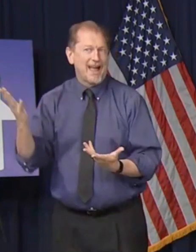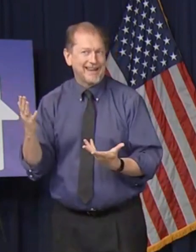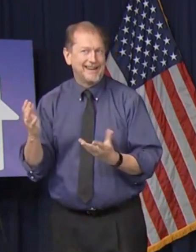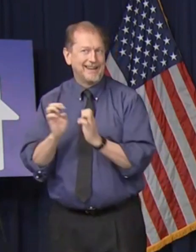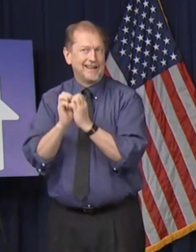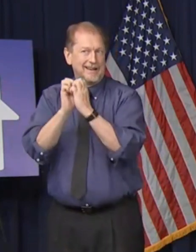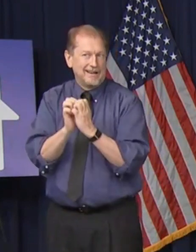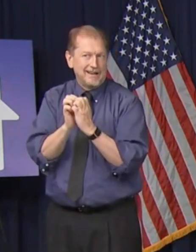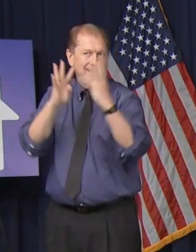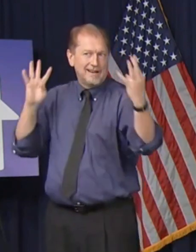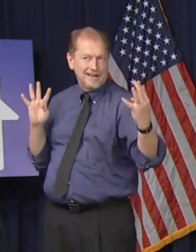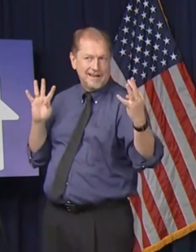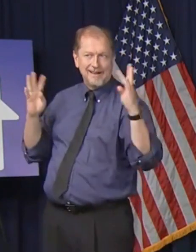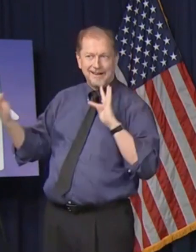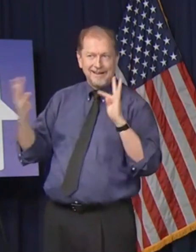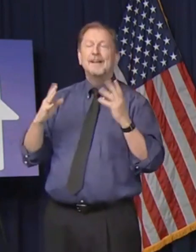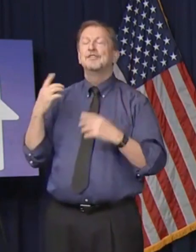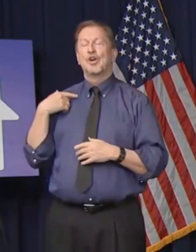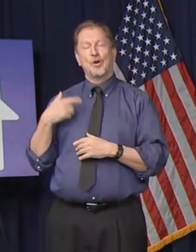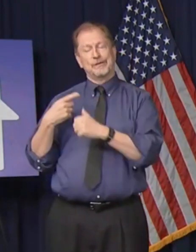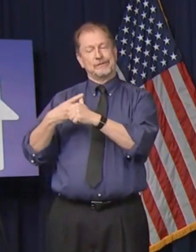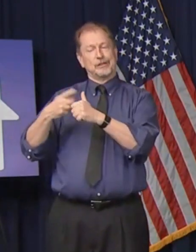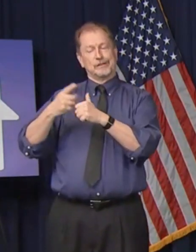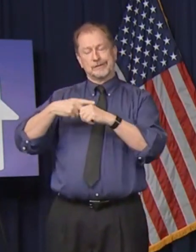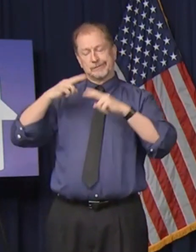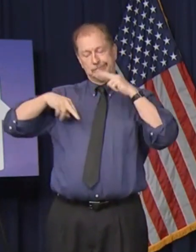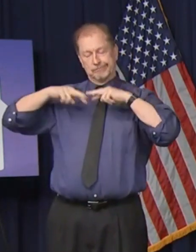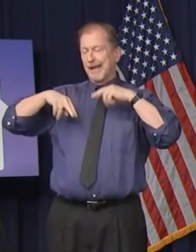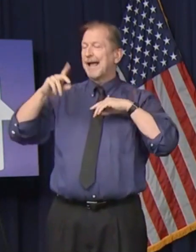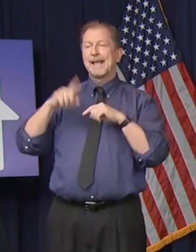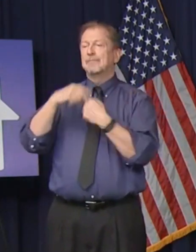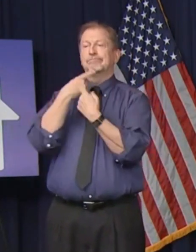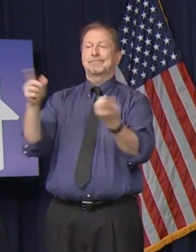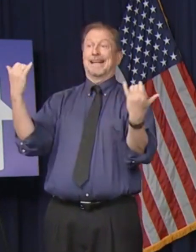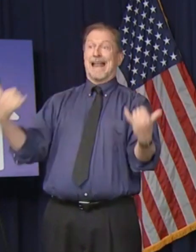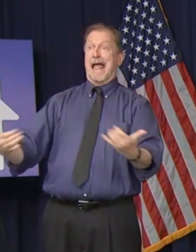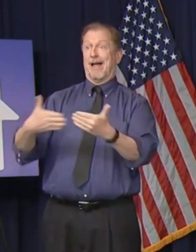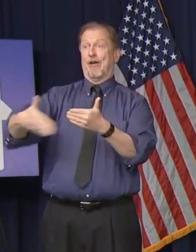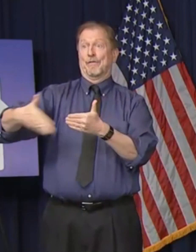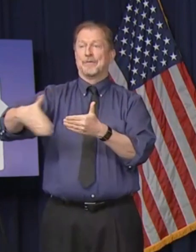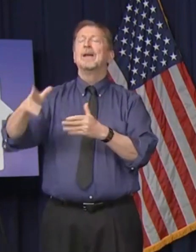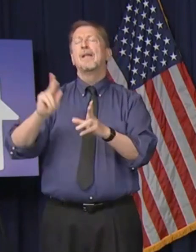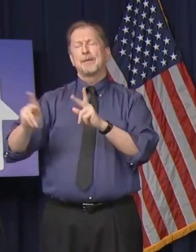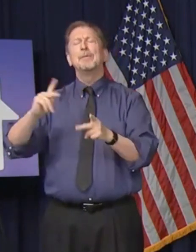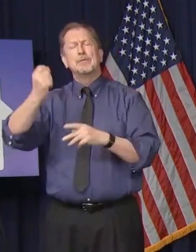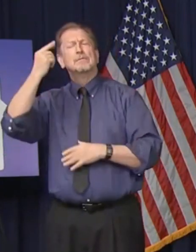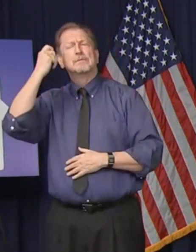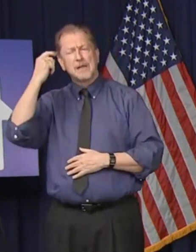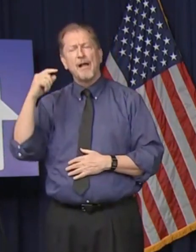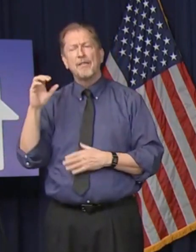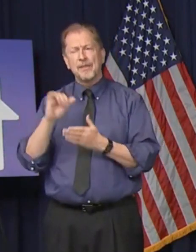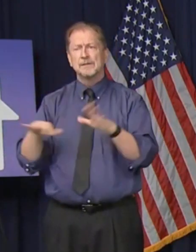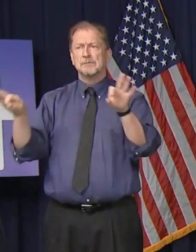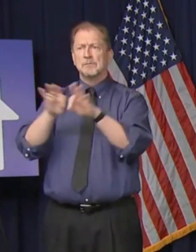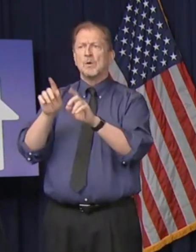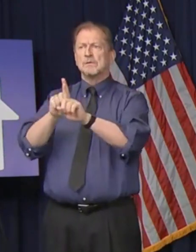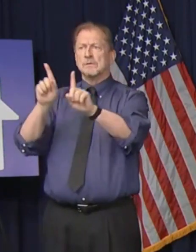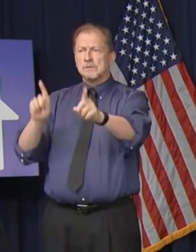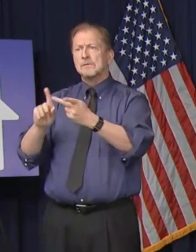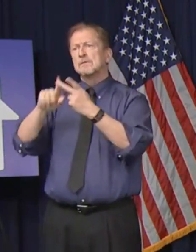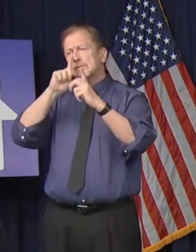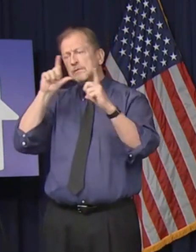we'll have to watch the numbers and see how things are going, but I think people understand what the qualifications are going